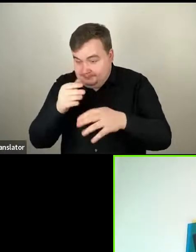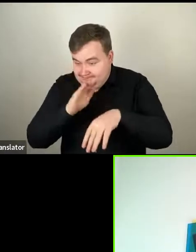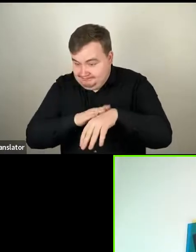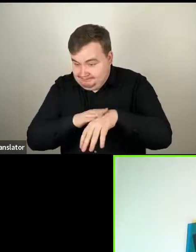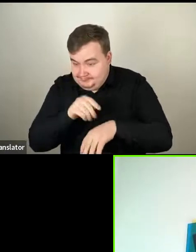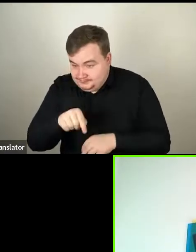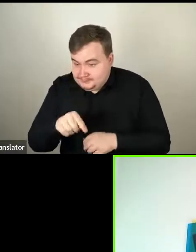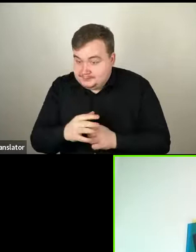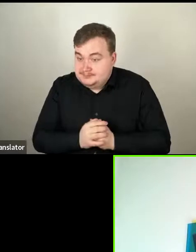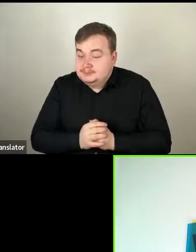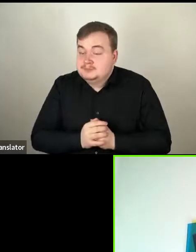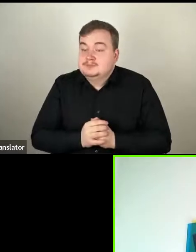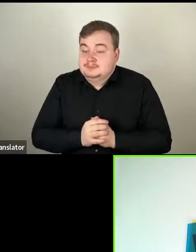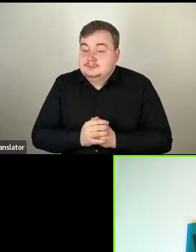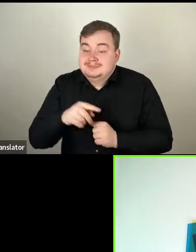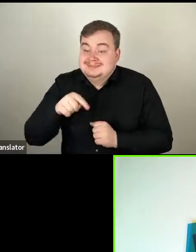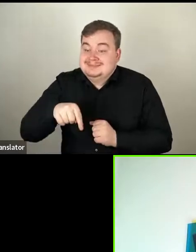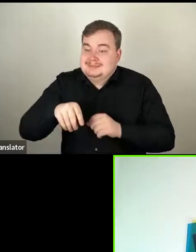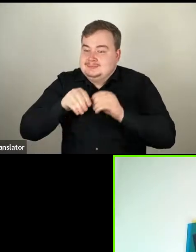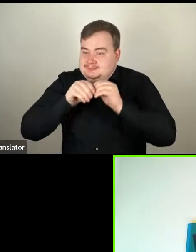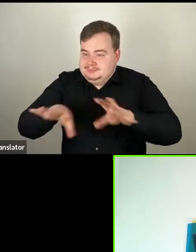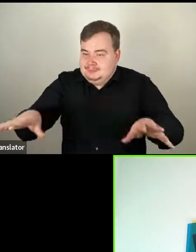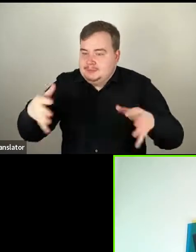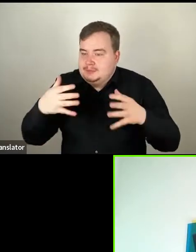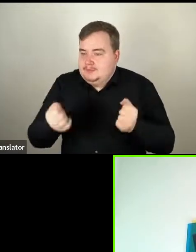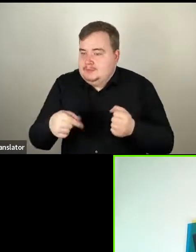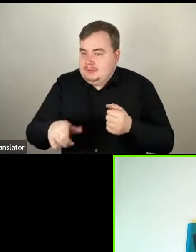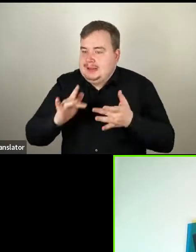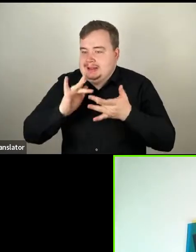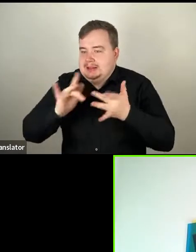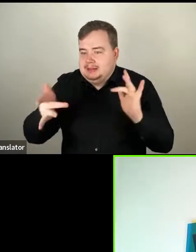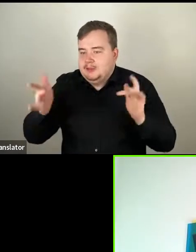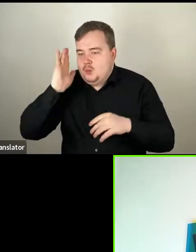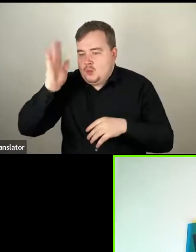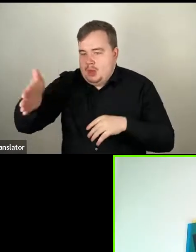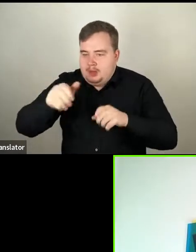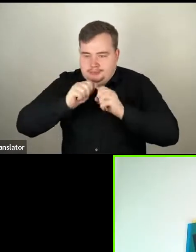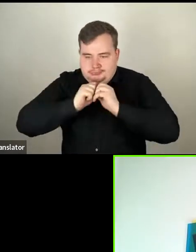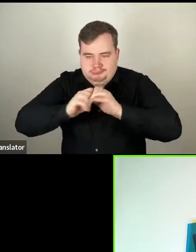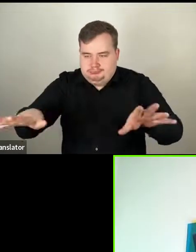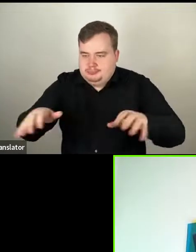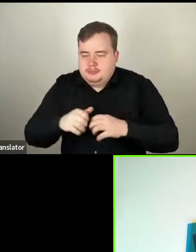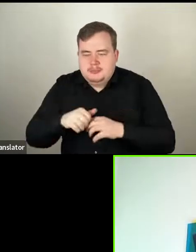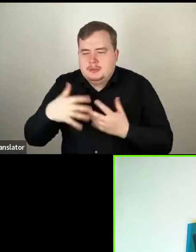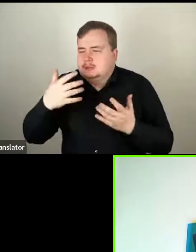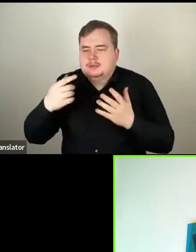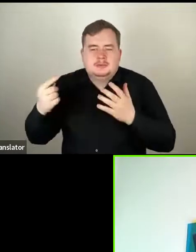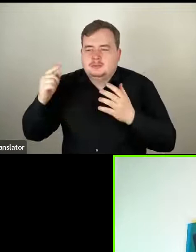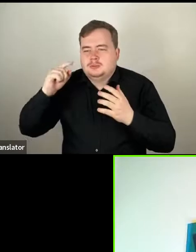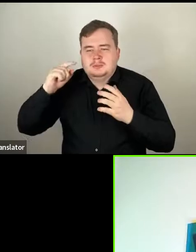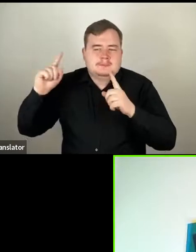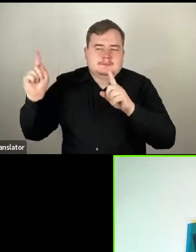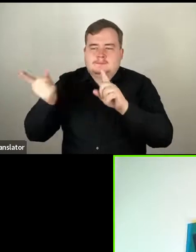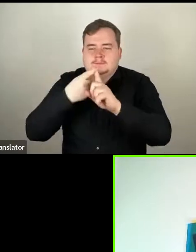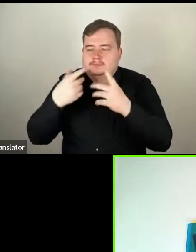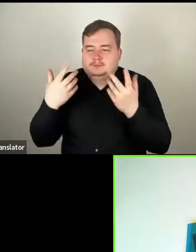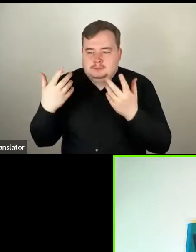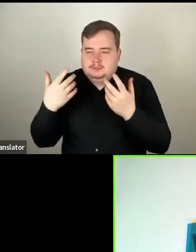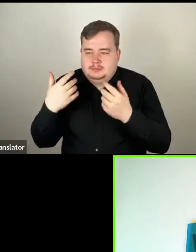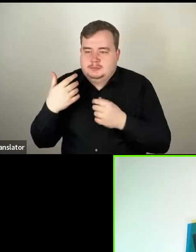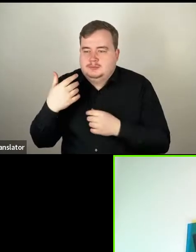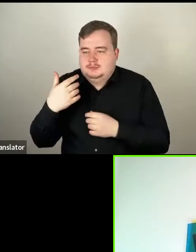live streamed. It is taking place in English language, interpretation into Russian